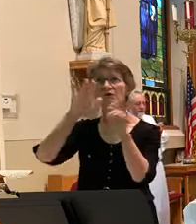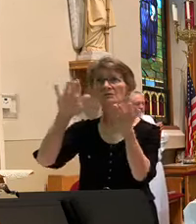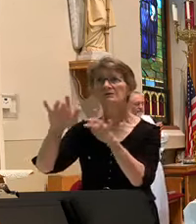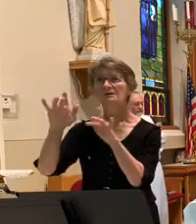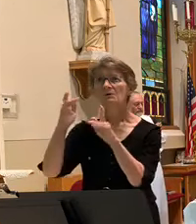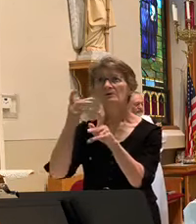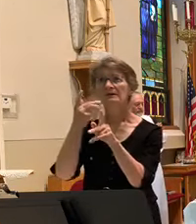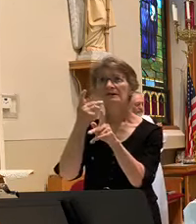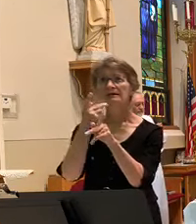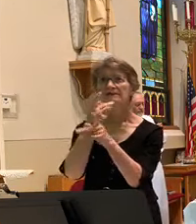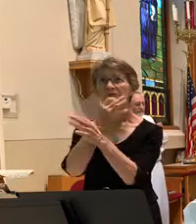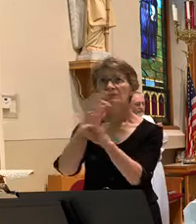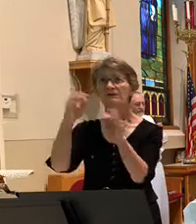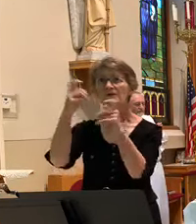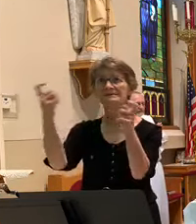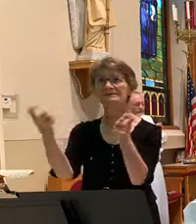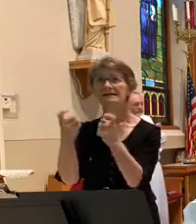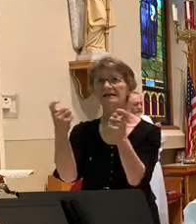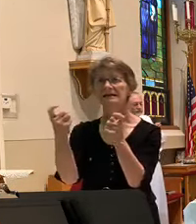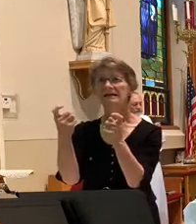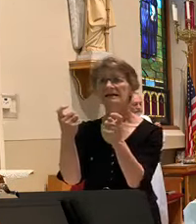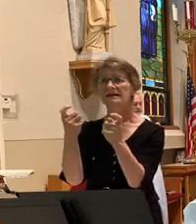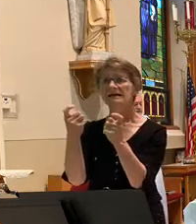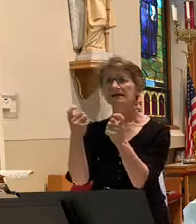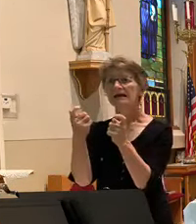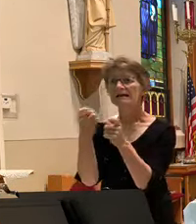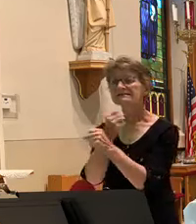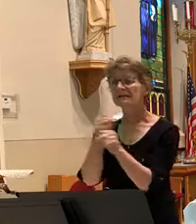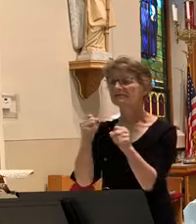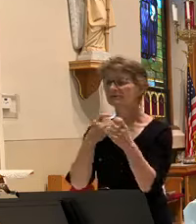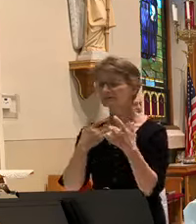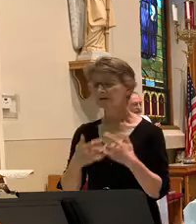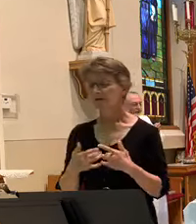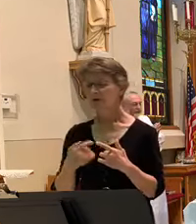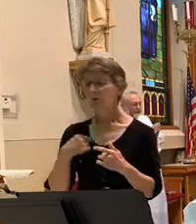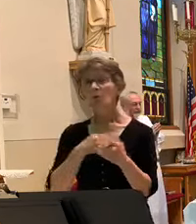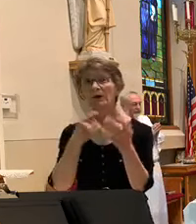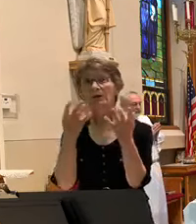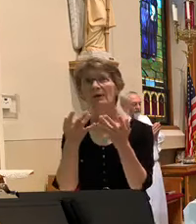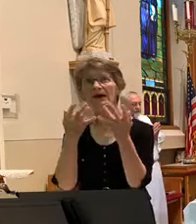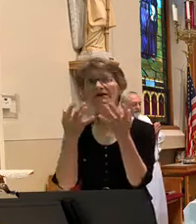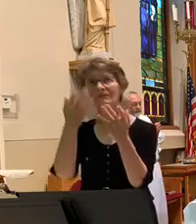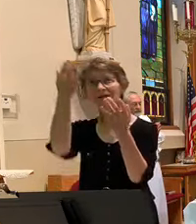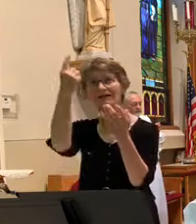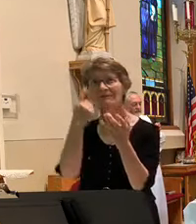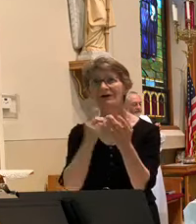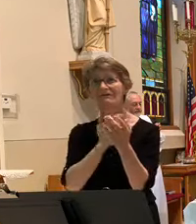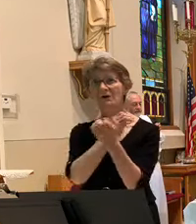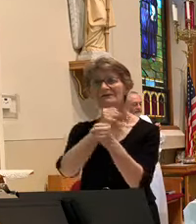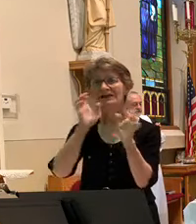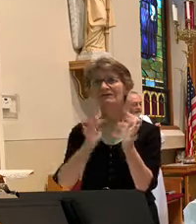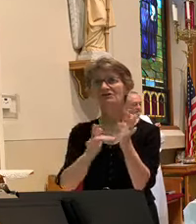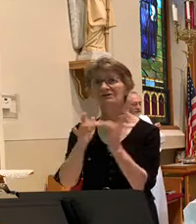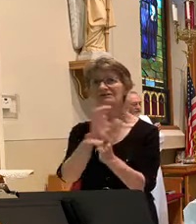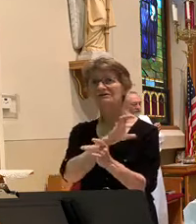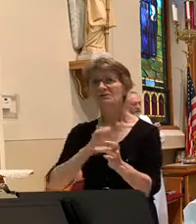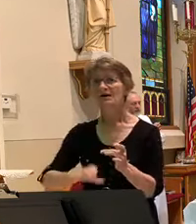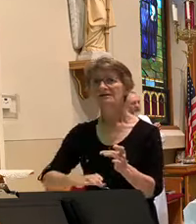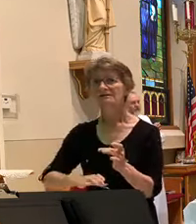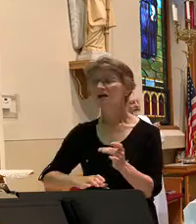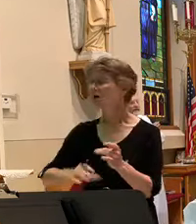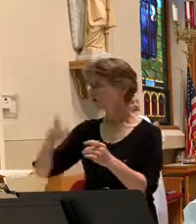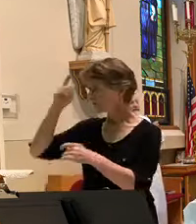may be always free from sin and safe from all distress, as we await the blessed hope and the coming of our Savior, Jesus